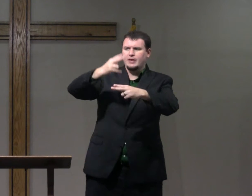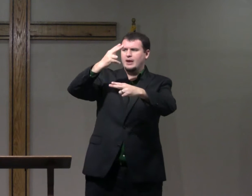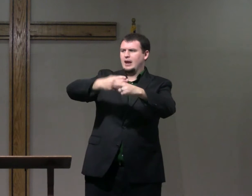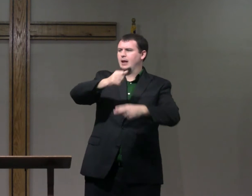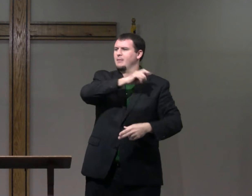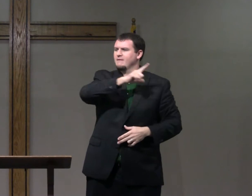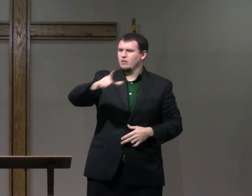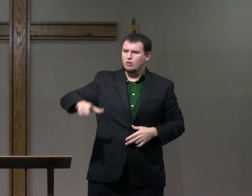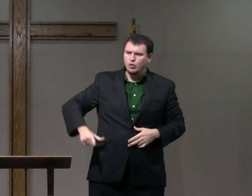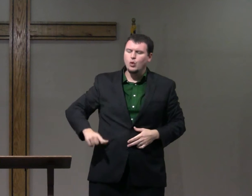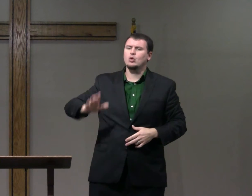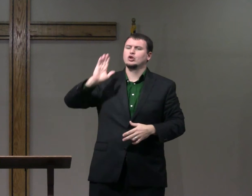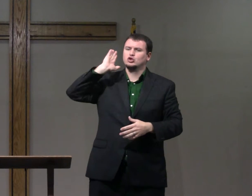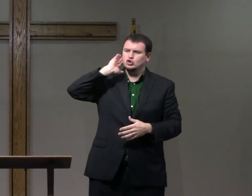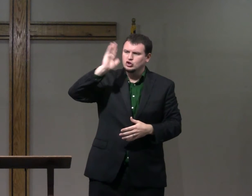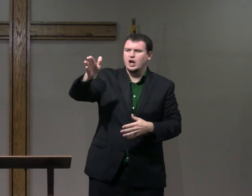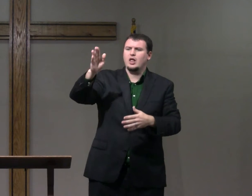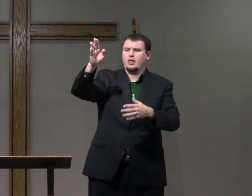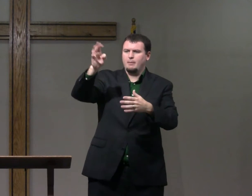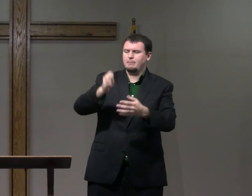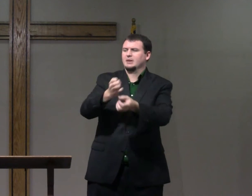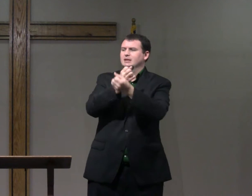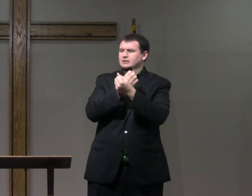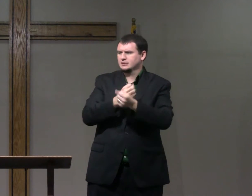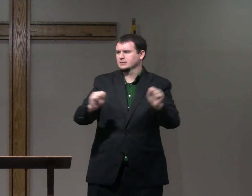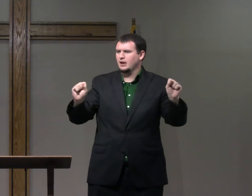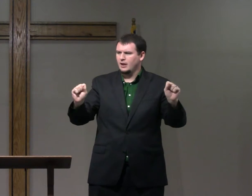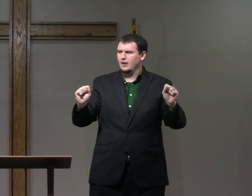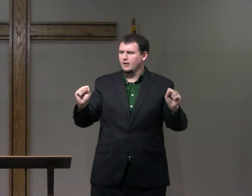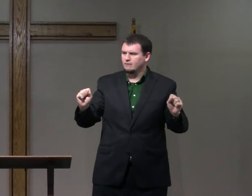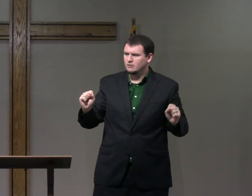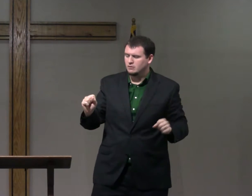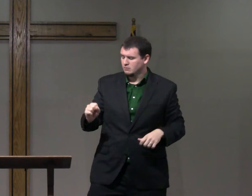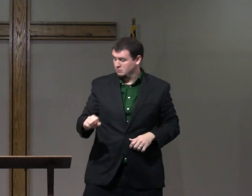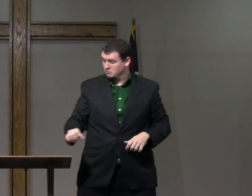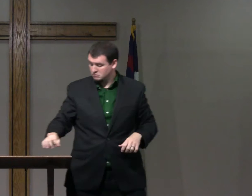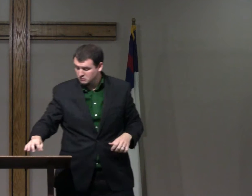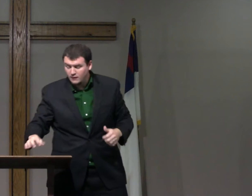Read it again. Whoever shall call on the name of the Lord shall be saved.